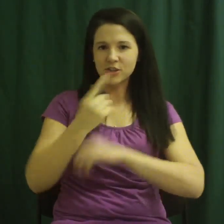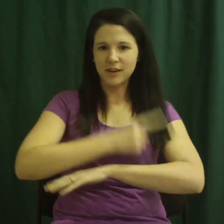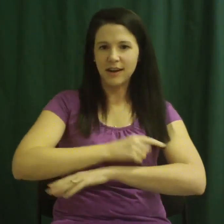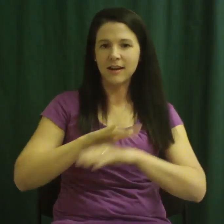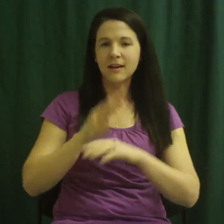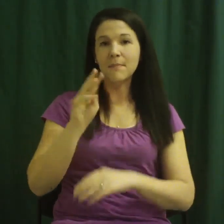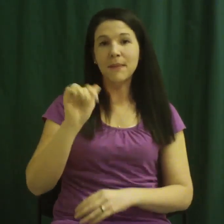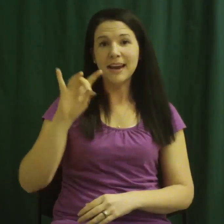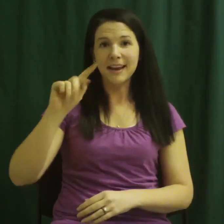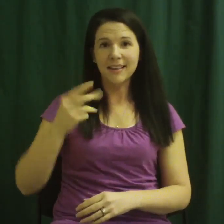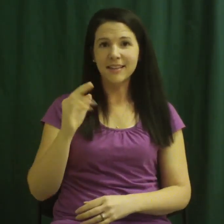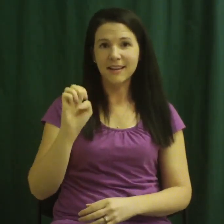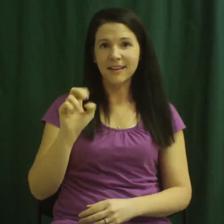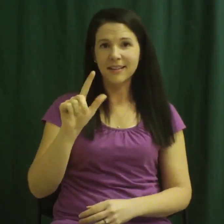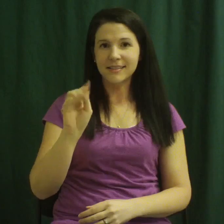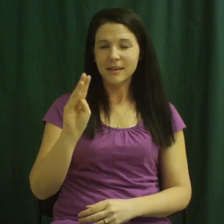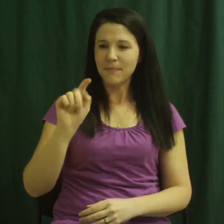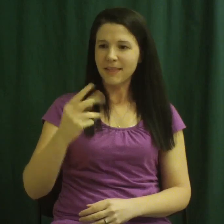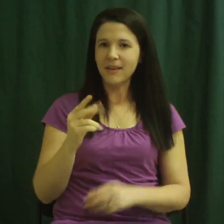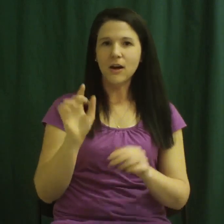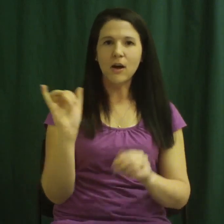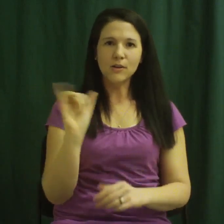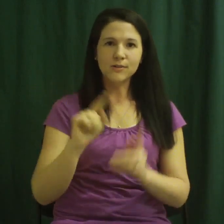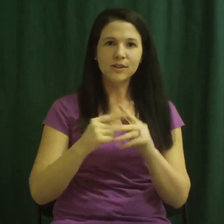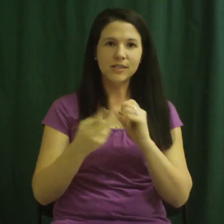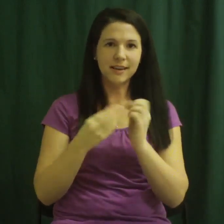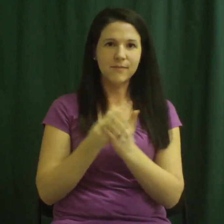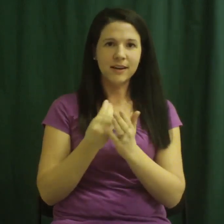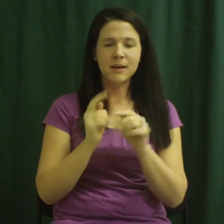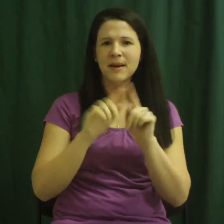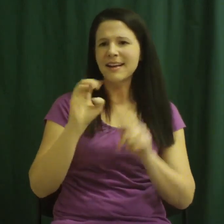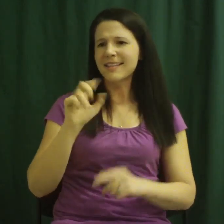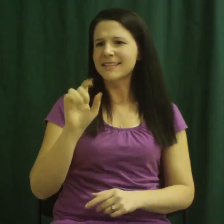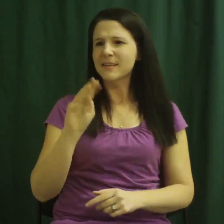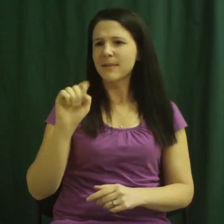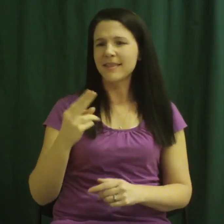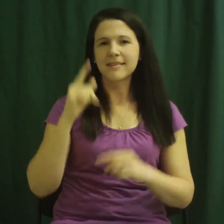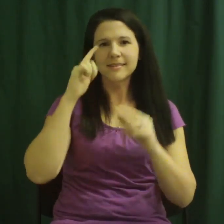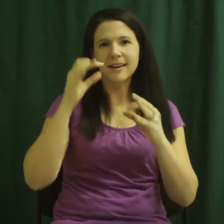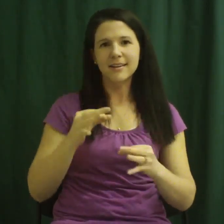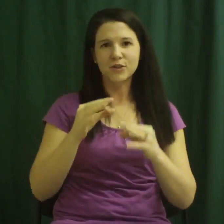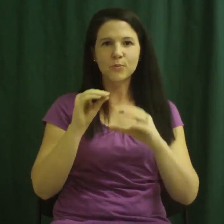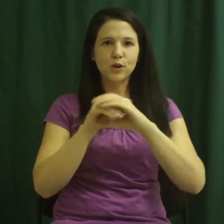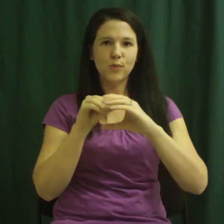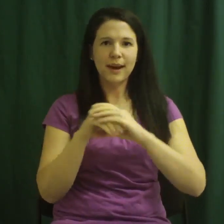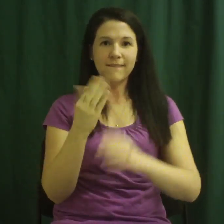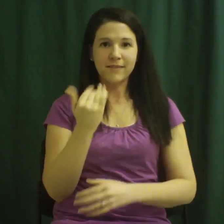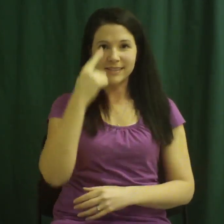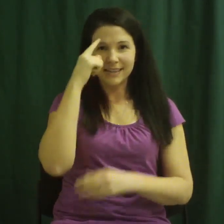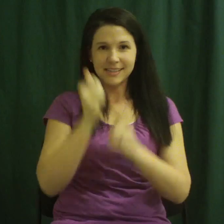8th, Elizabeth also began saving money, but she decided to put away 15 cents each day. Bless